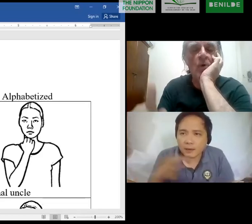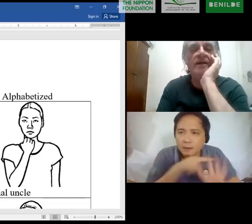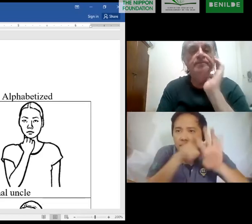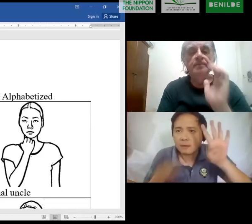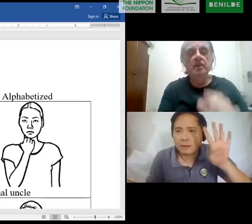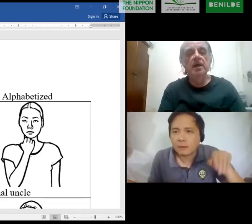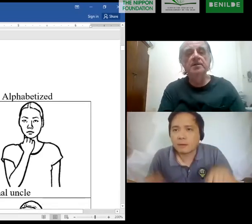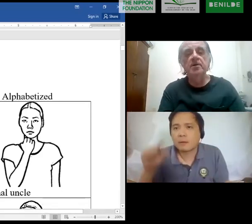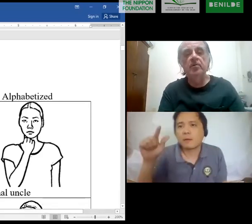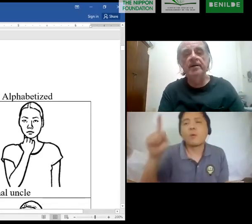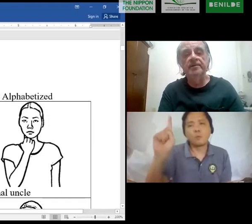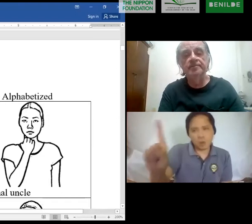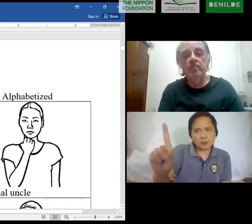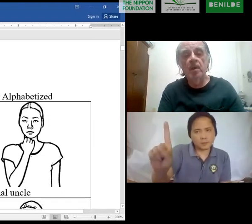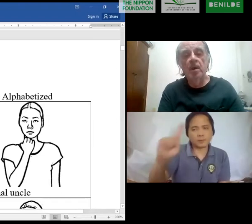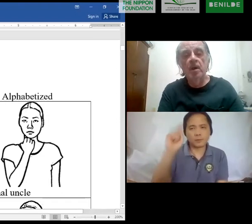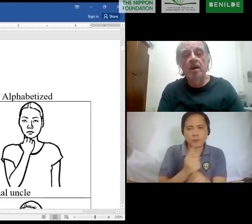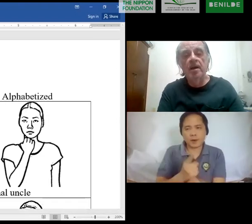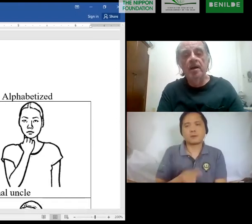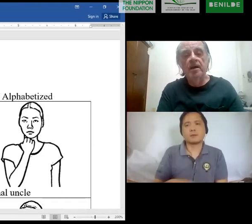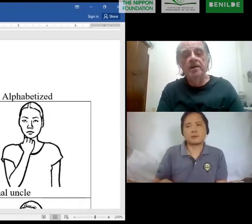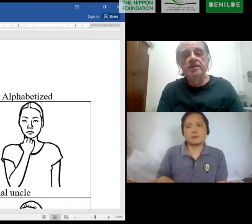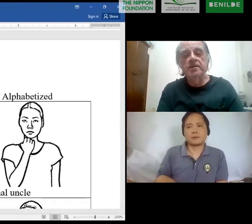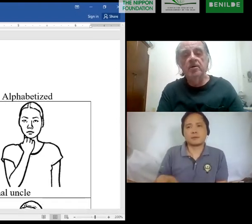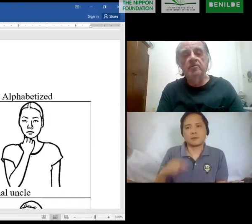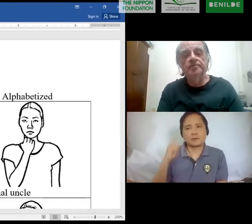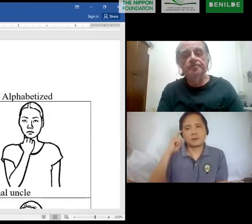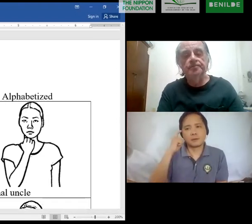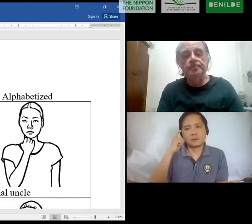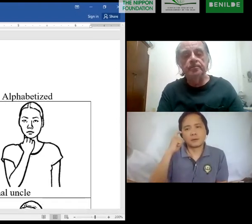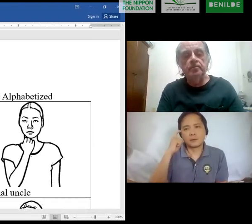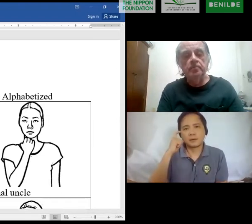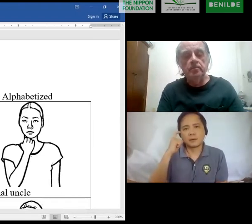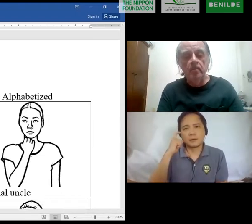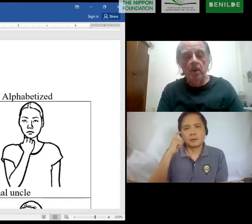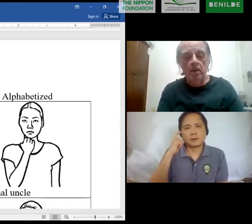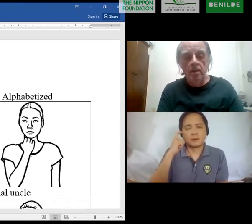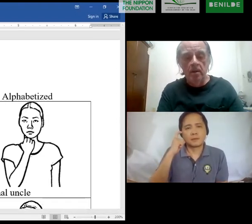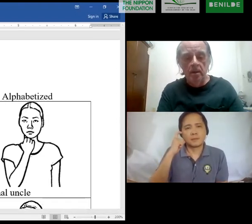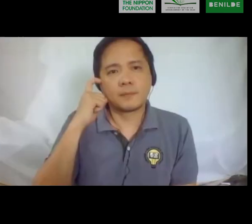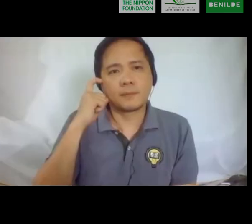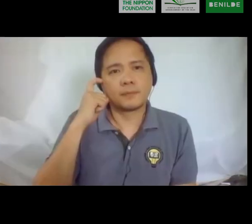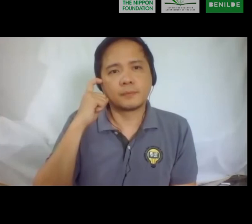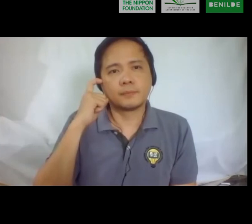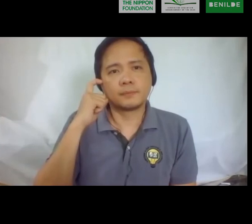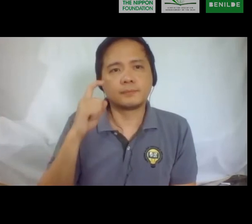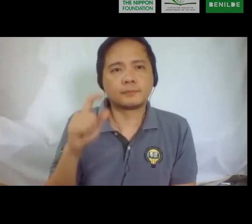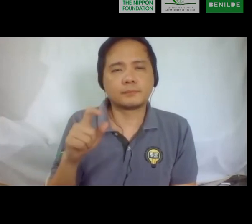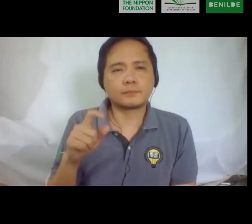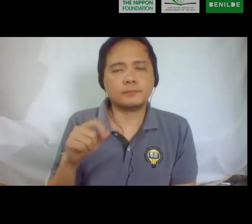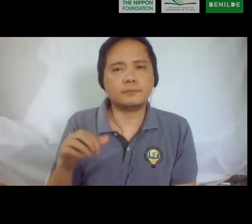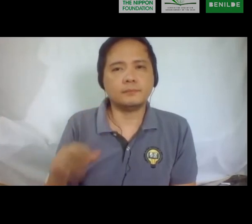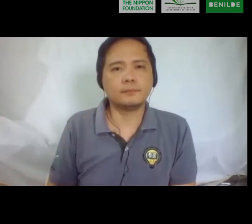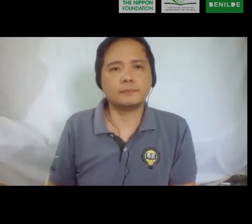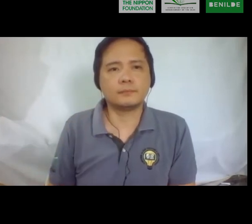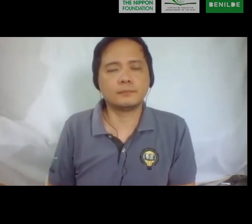One, yes, correct. So you go back to